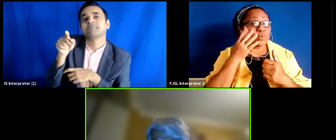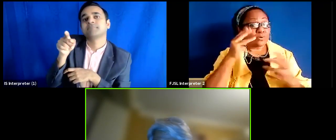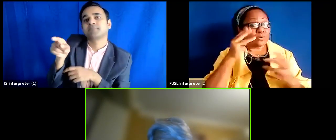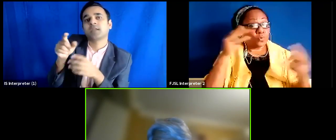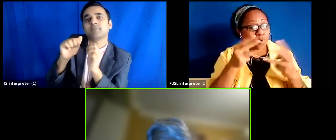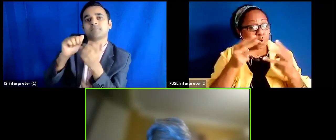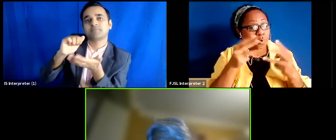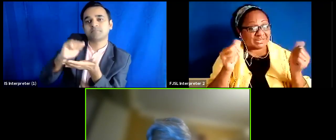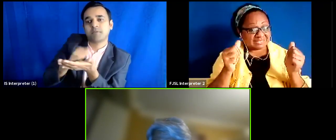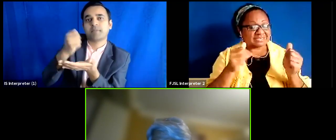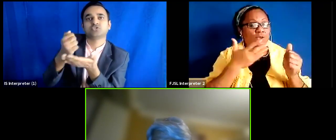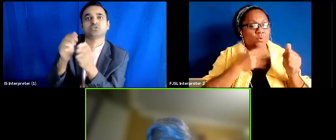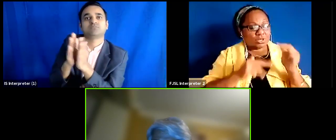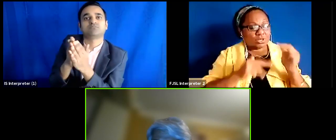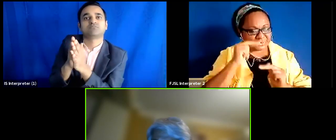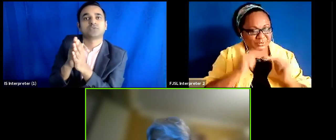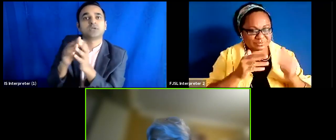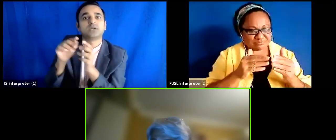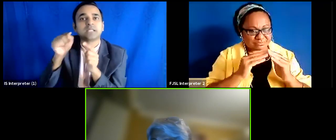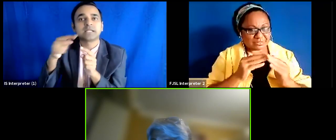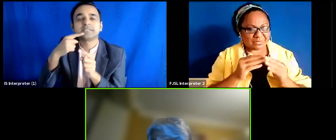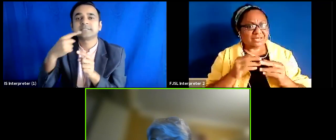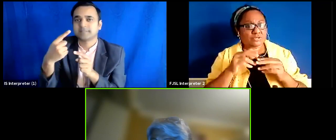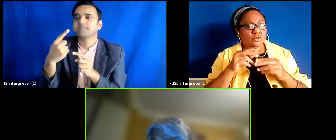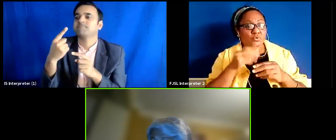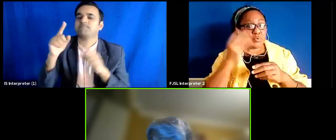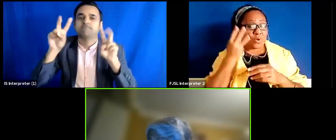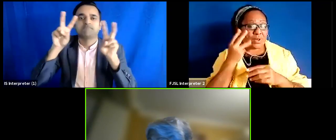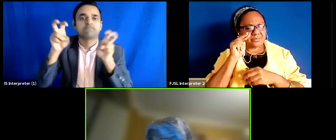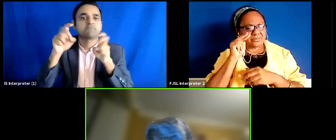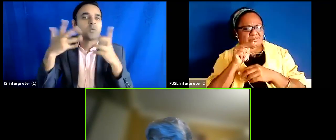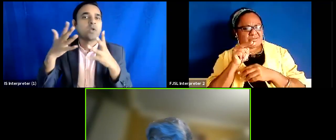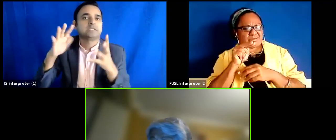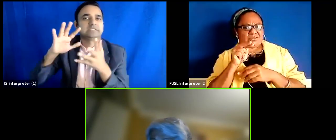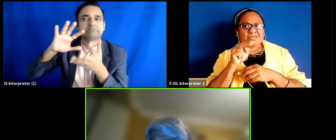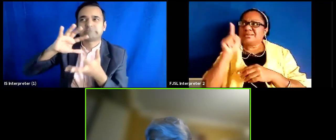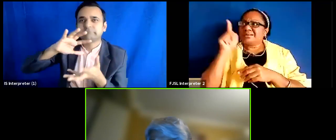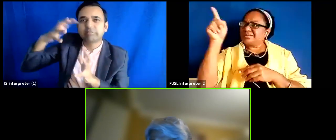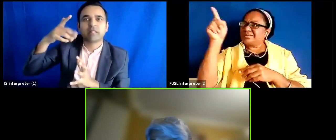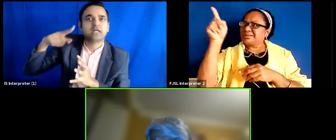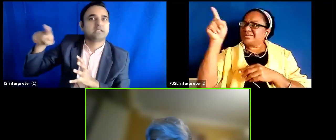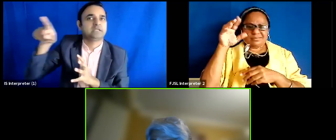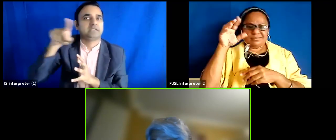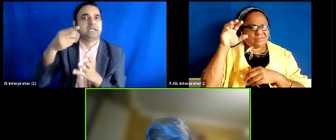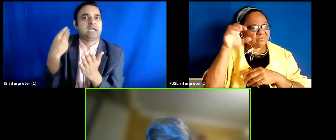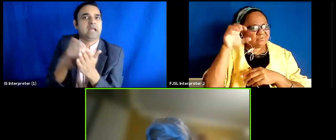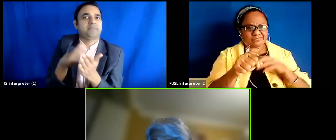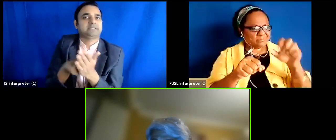and she saw disaster capitalism as an extension of the military-industrial complex.